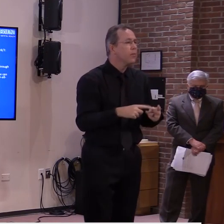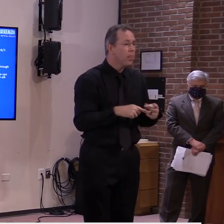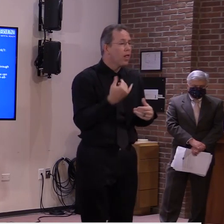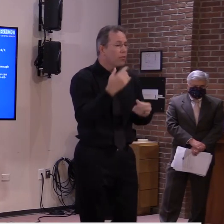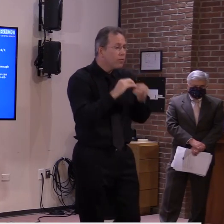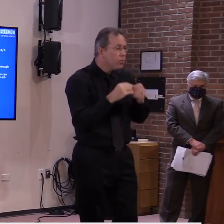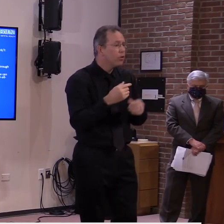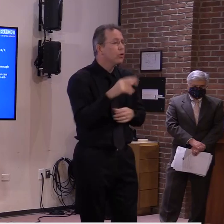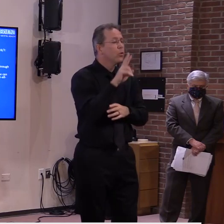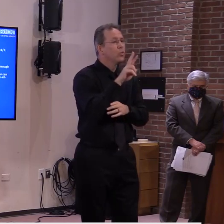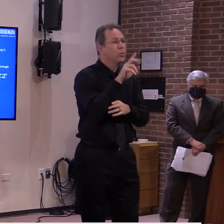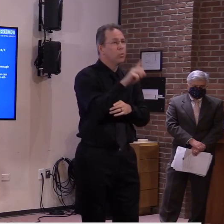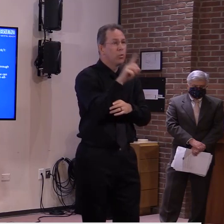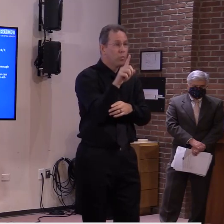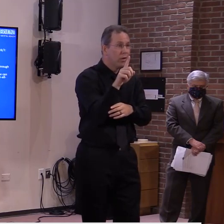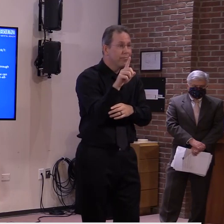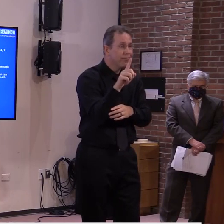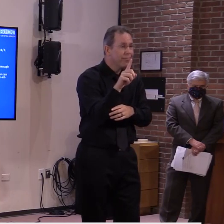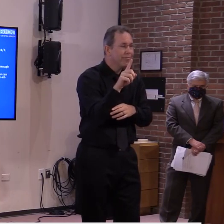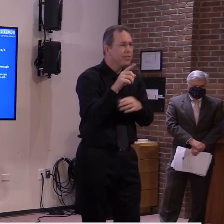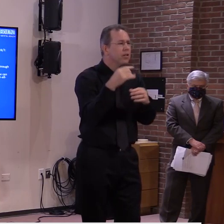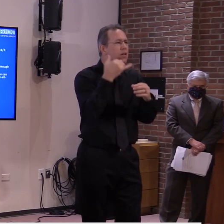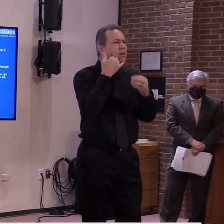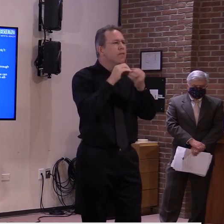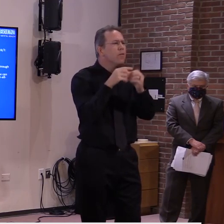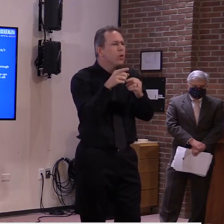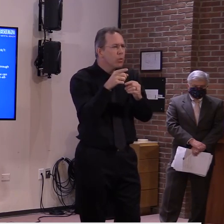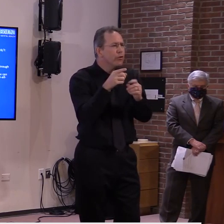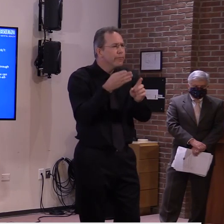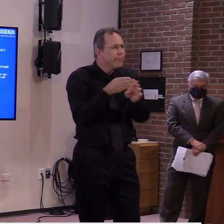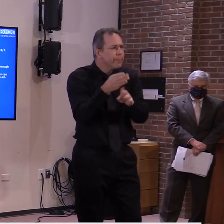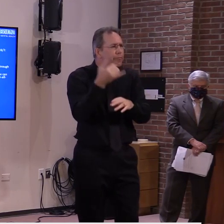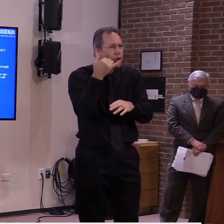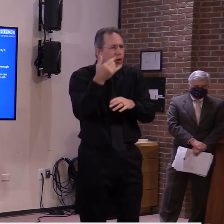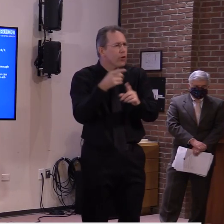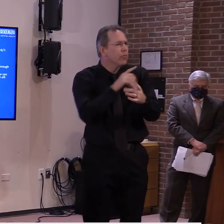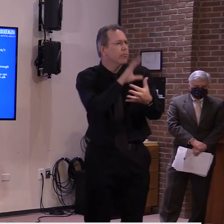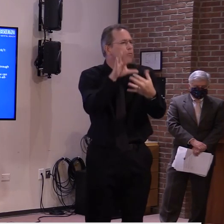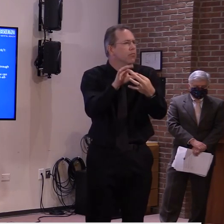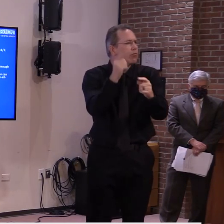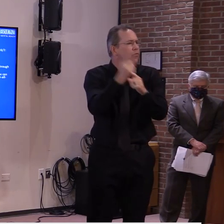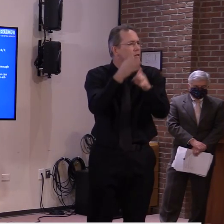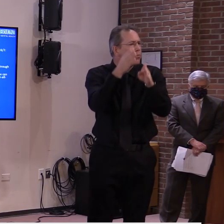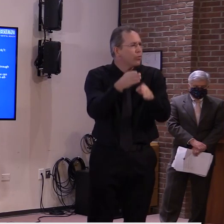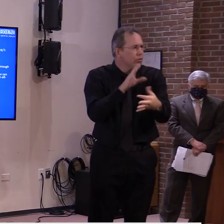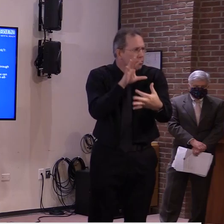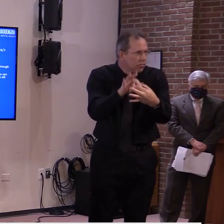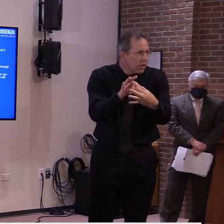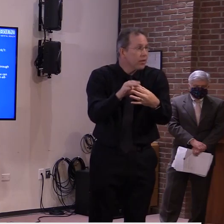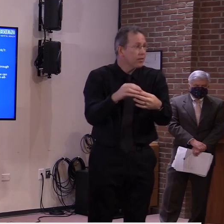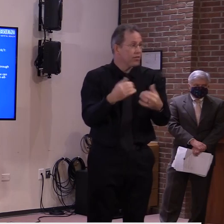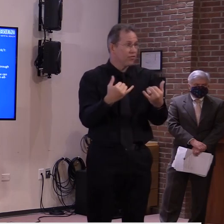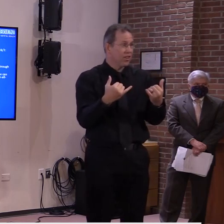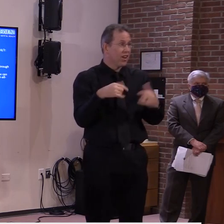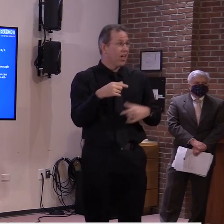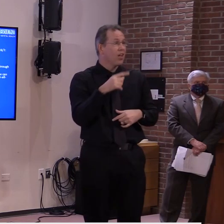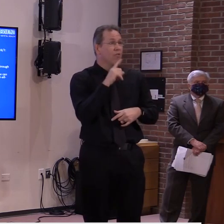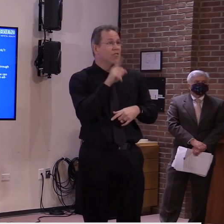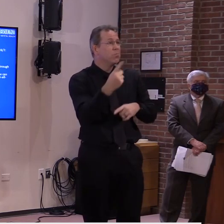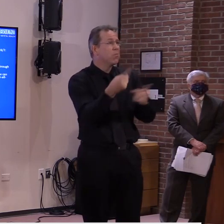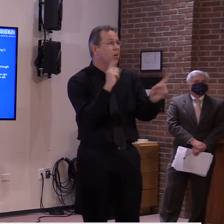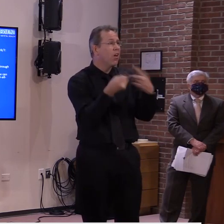specially trained counselors who are ready to take your call. To date, these counselors have responded to over 744 phone calls. You